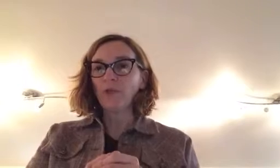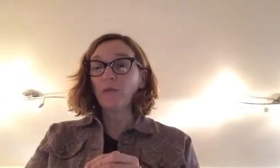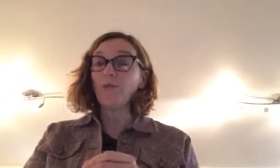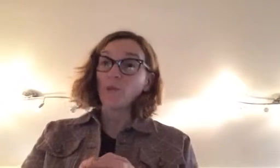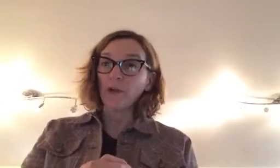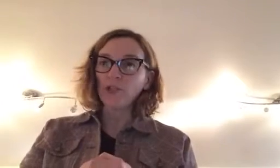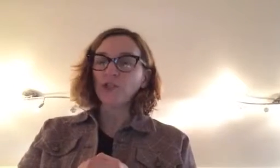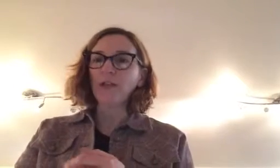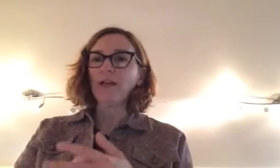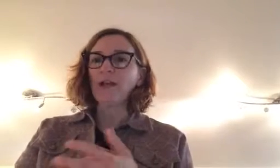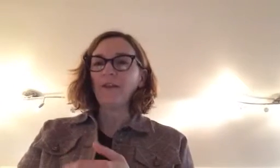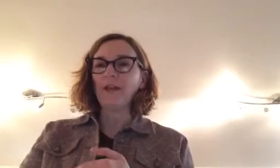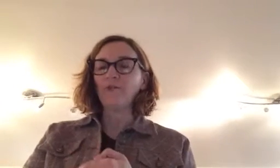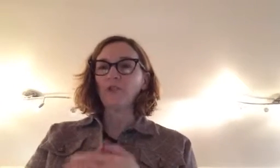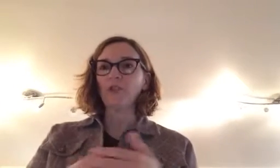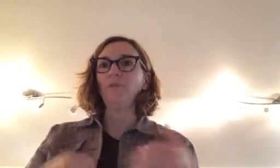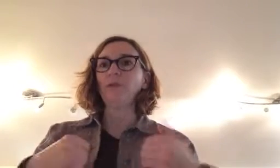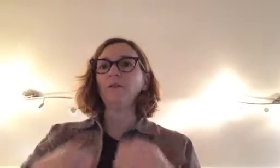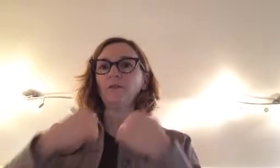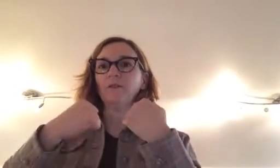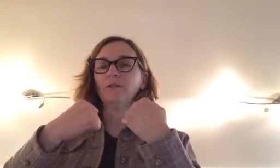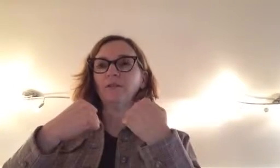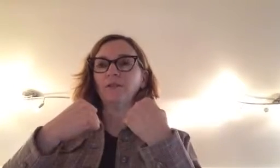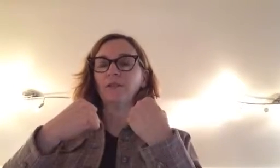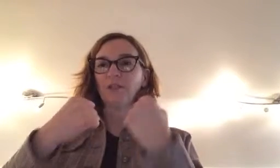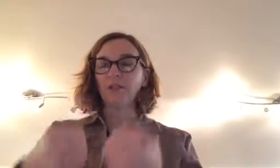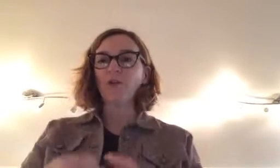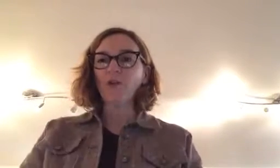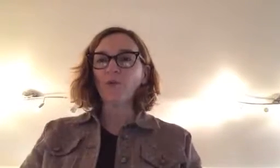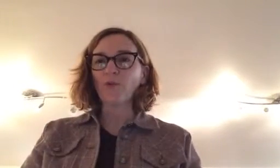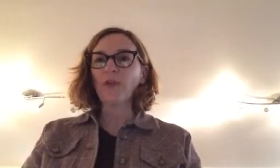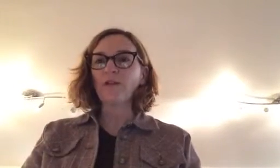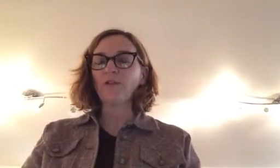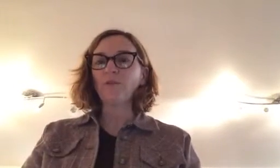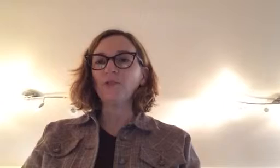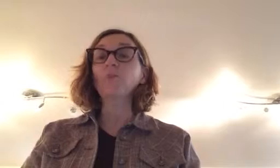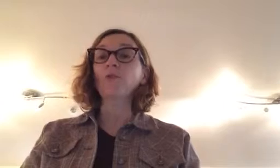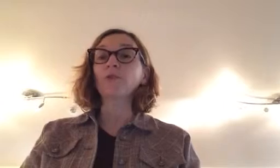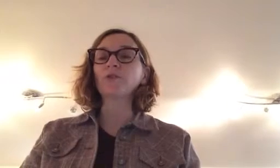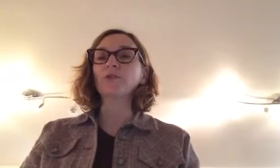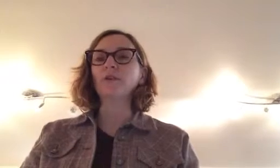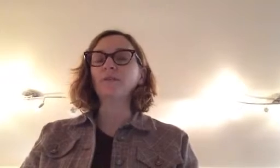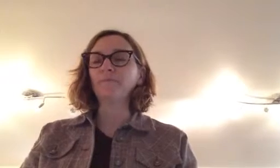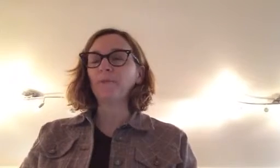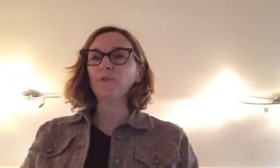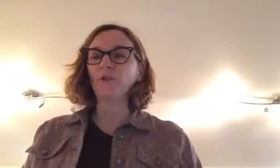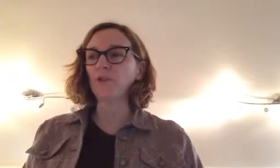William of Orange and how they have traditionally been, the 6 northern counties have been supporters, the so-called